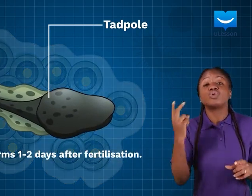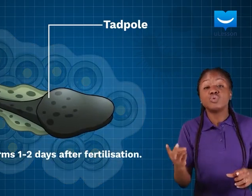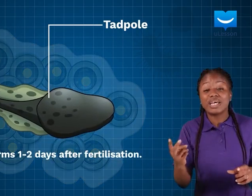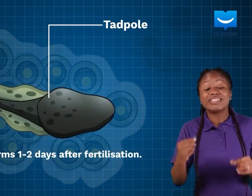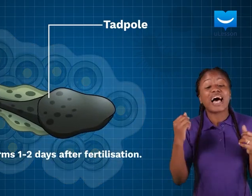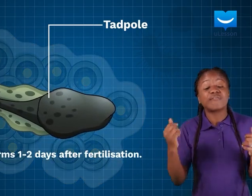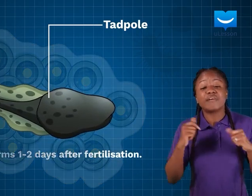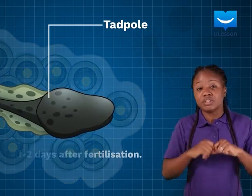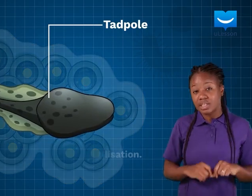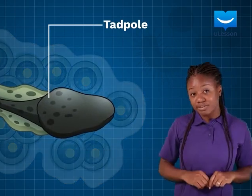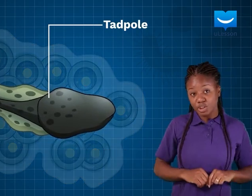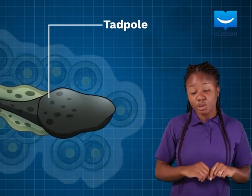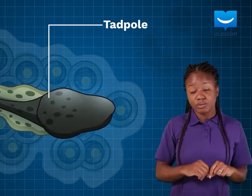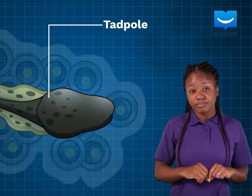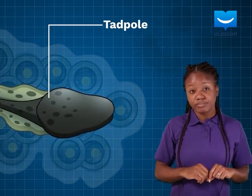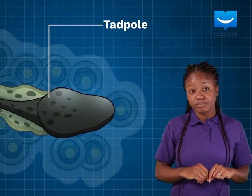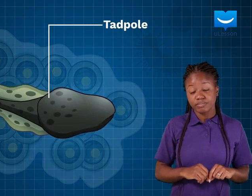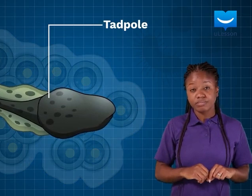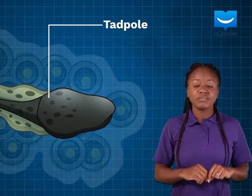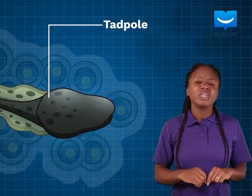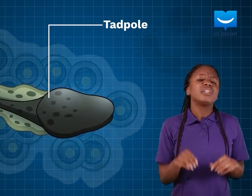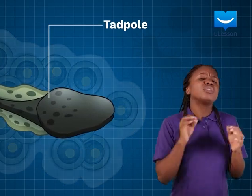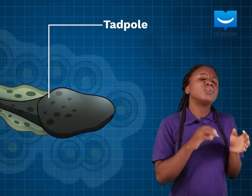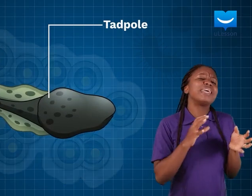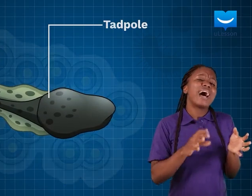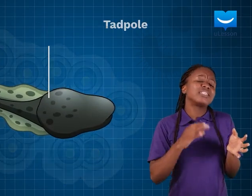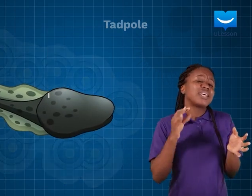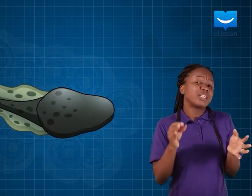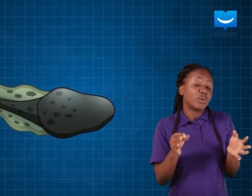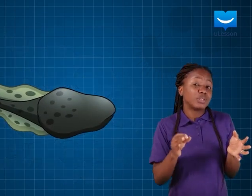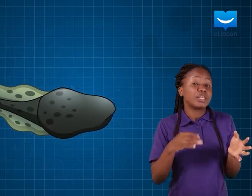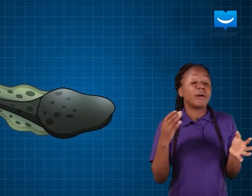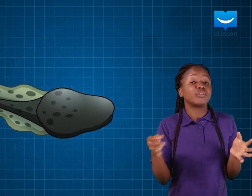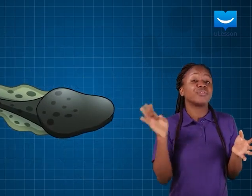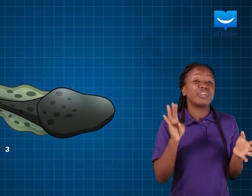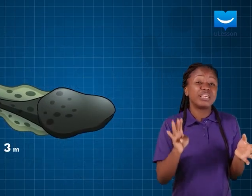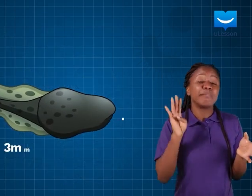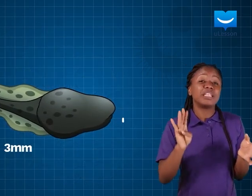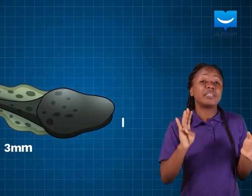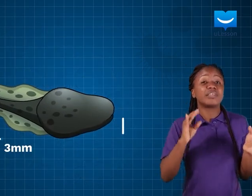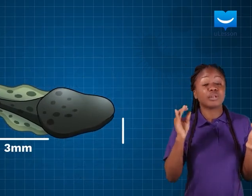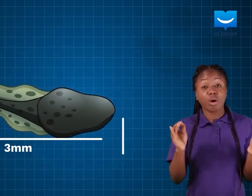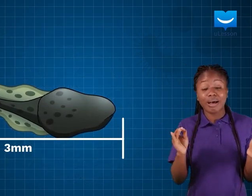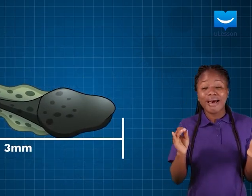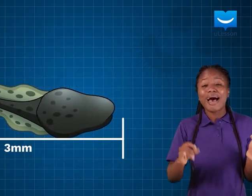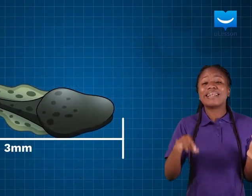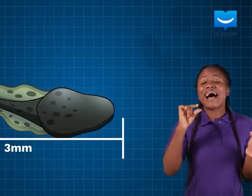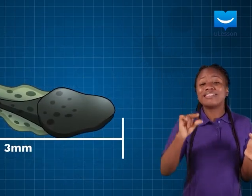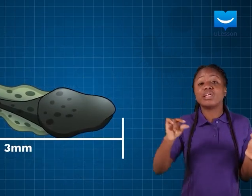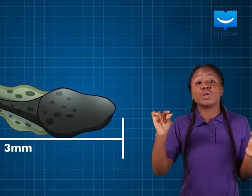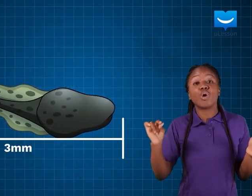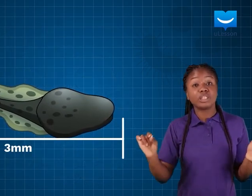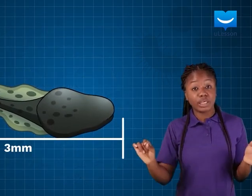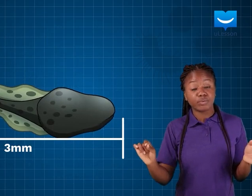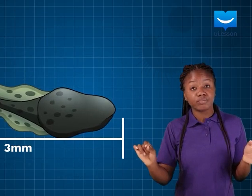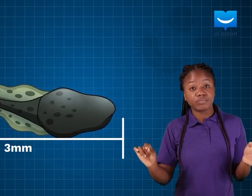or 2 days after fertilization. The newly hatched tadpole is about 3 millimeters long and has